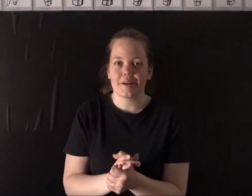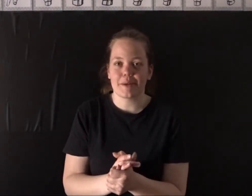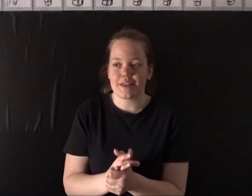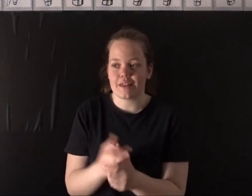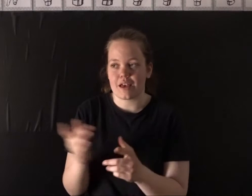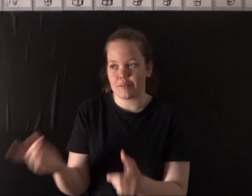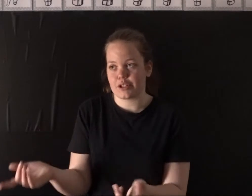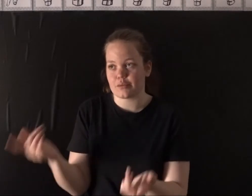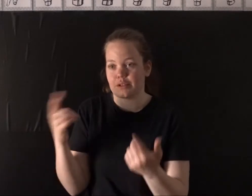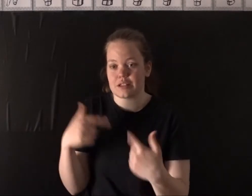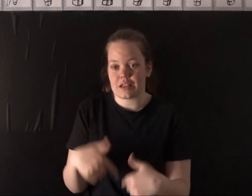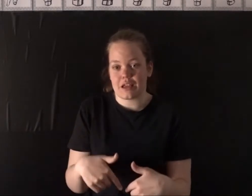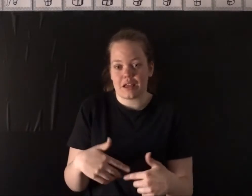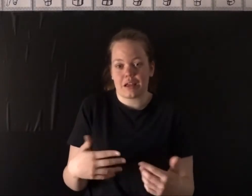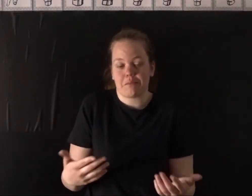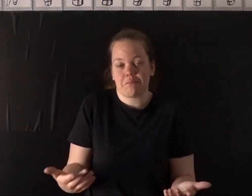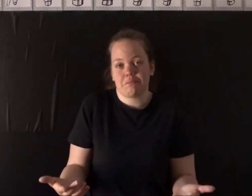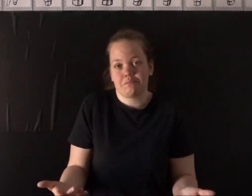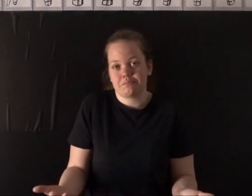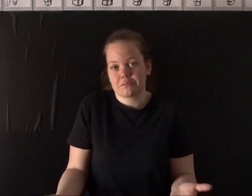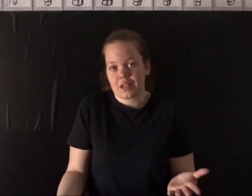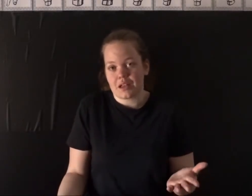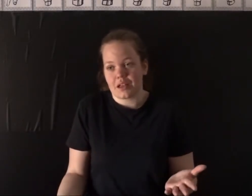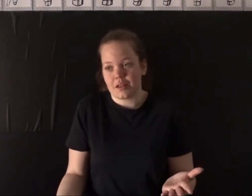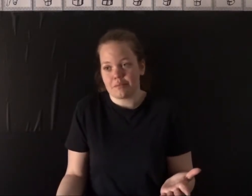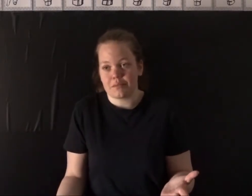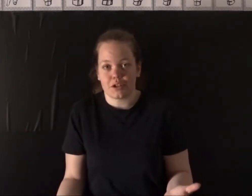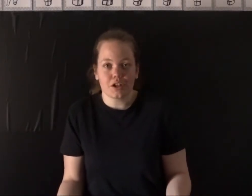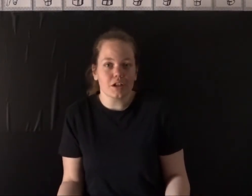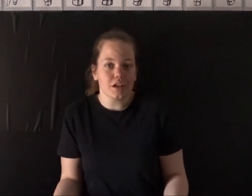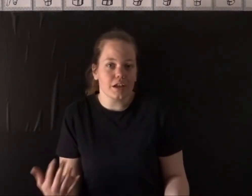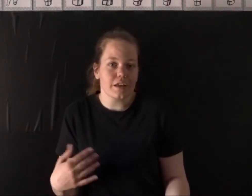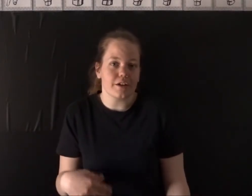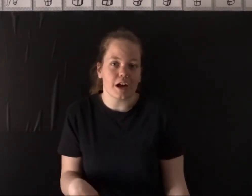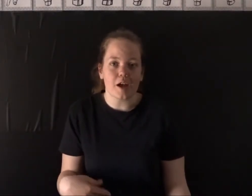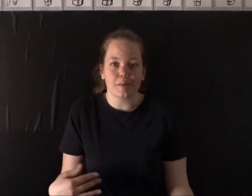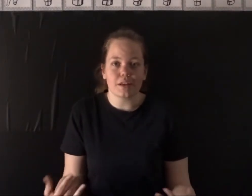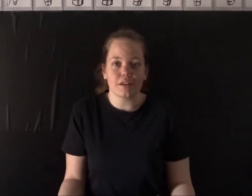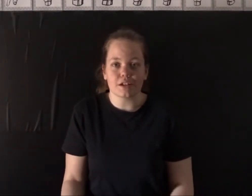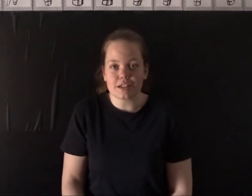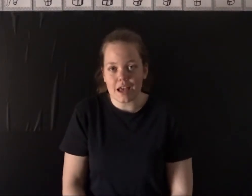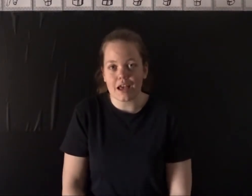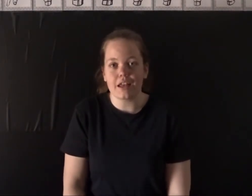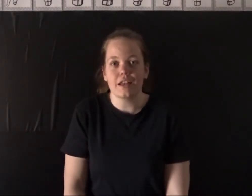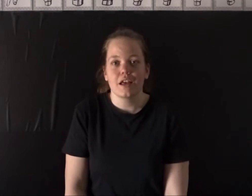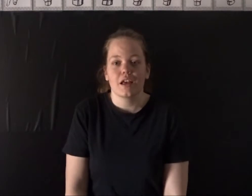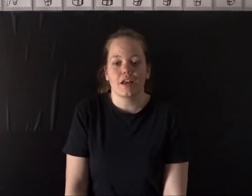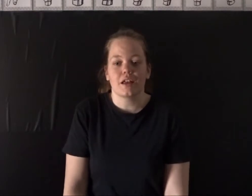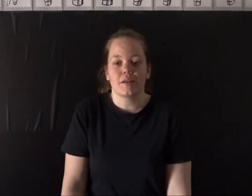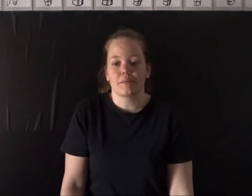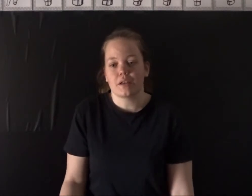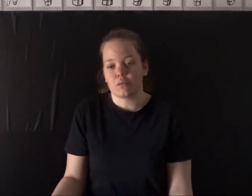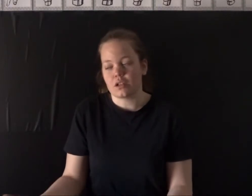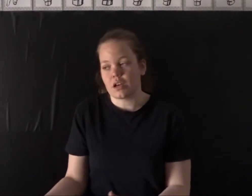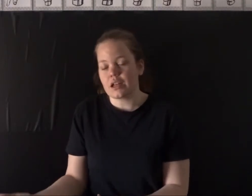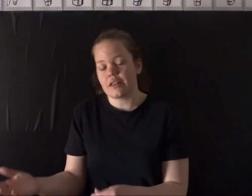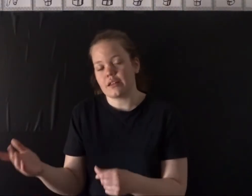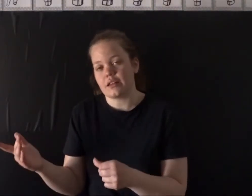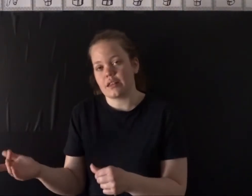And then that person would say, they're good, they're happy, they're sad, and whatnot. And then they